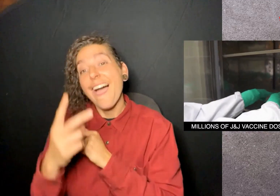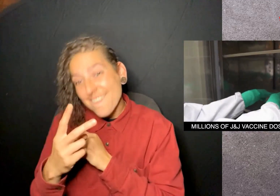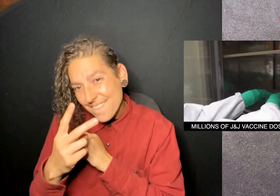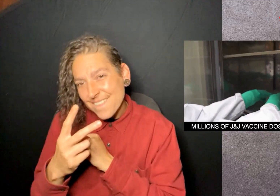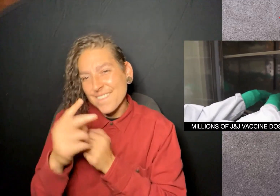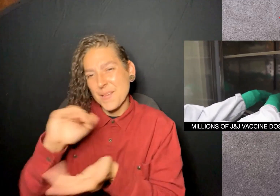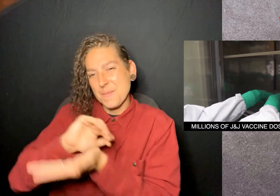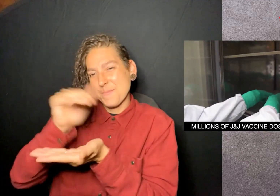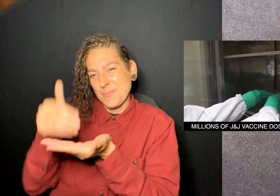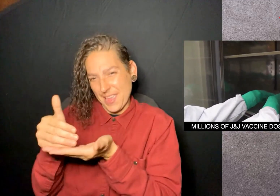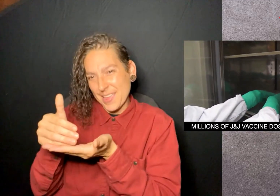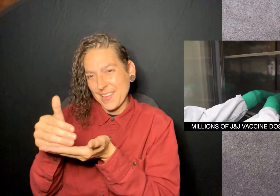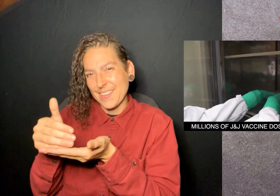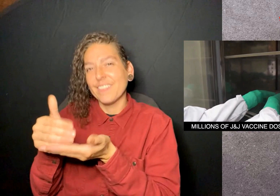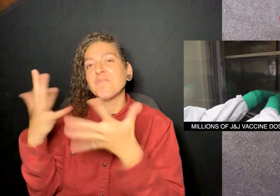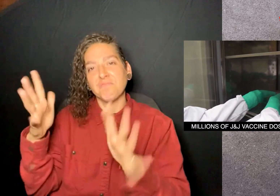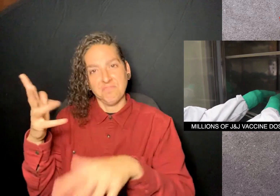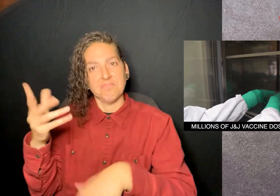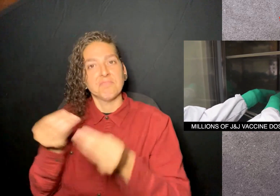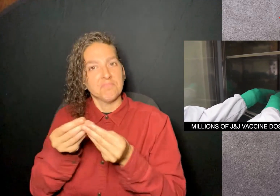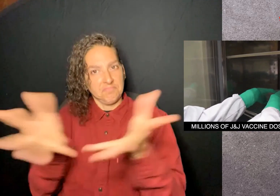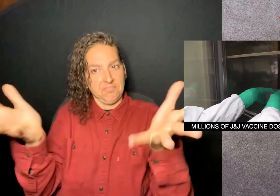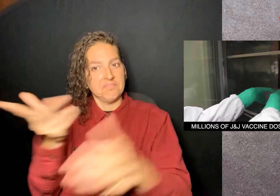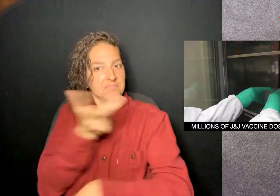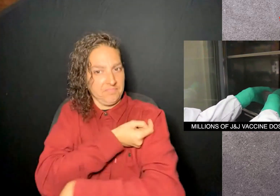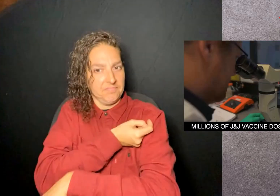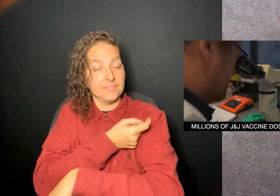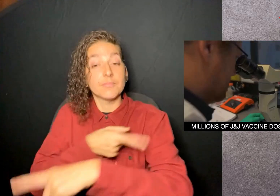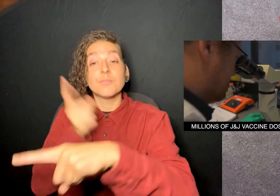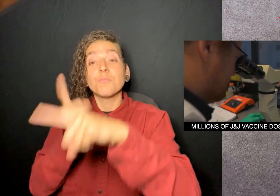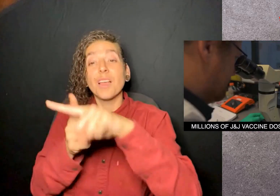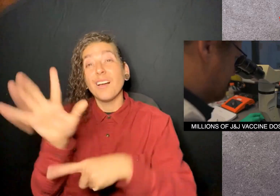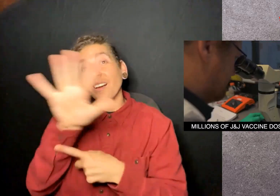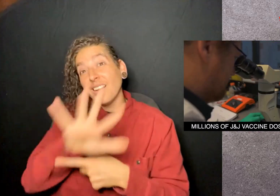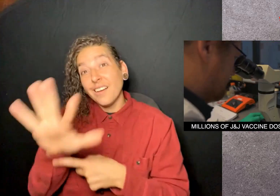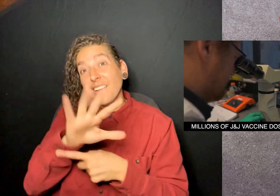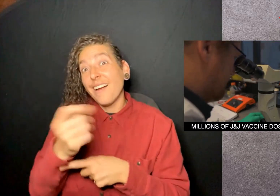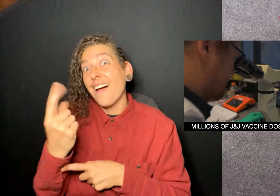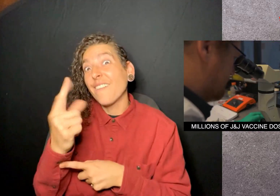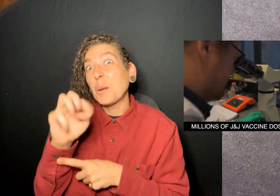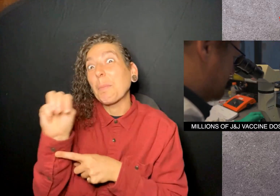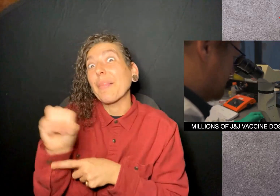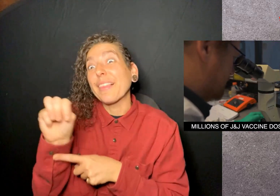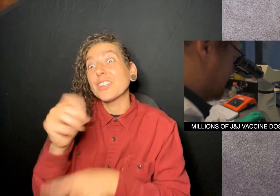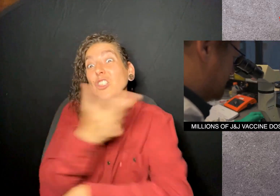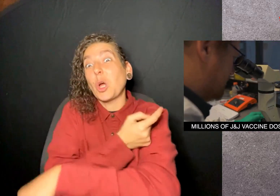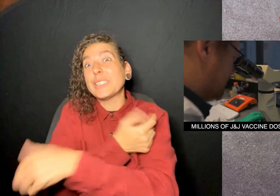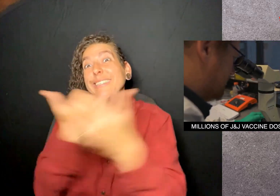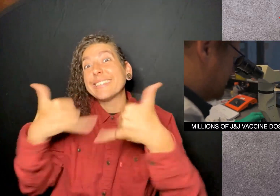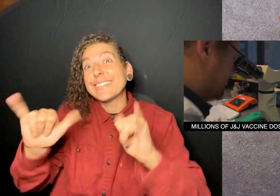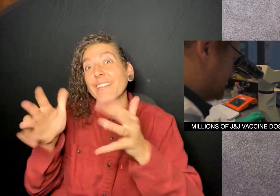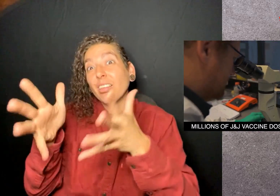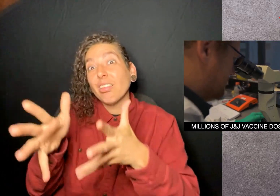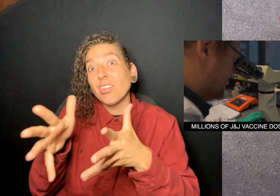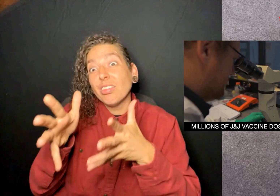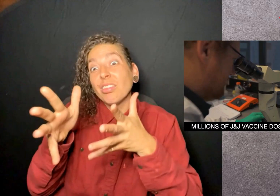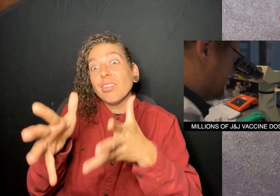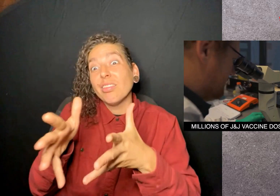of the amount delivered, about 11 million doses, are sitting in storage and